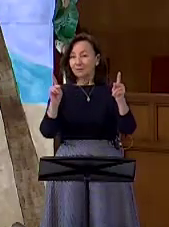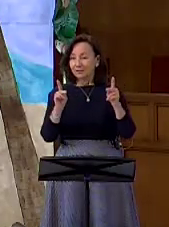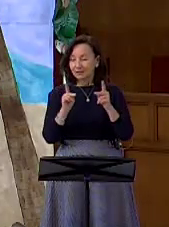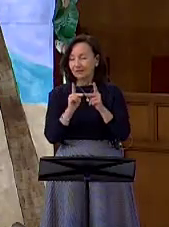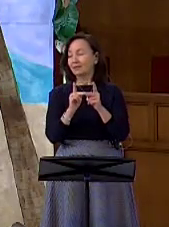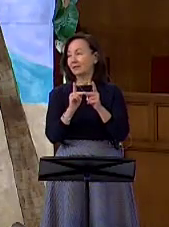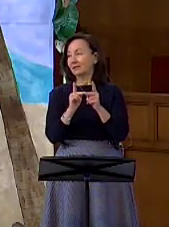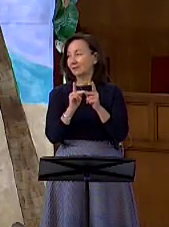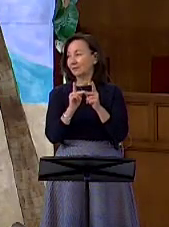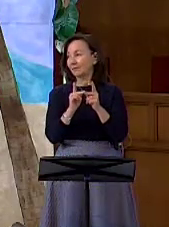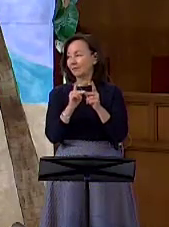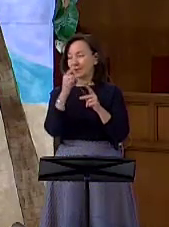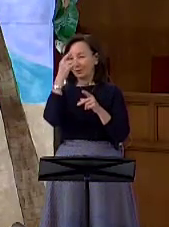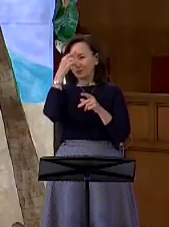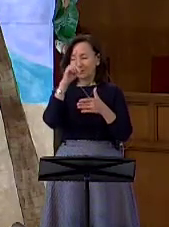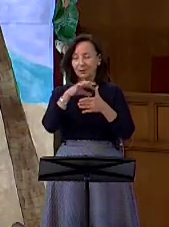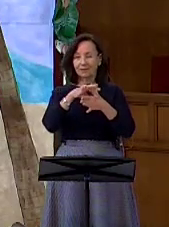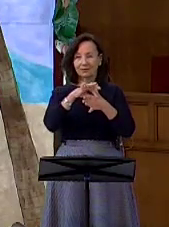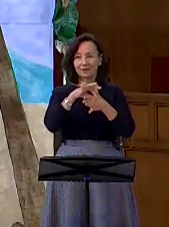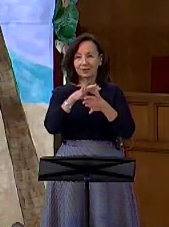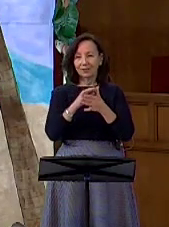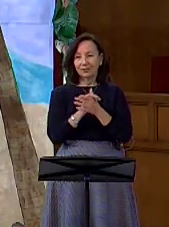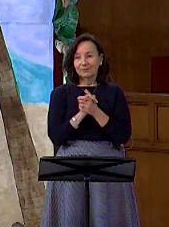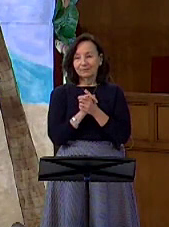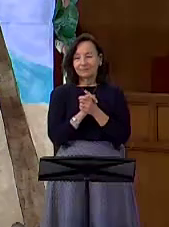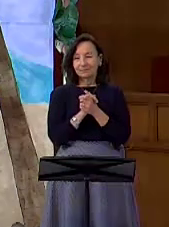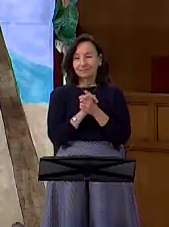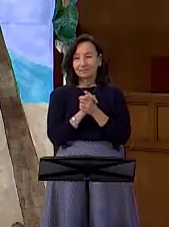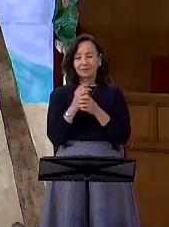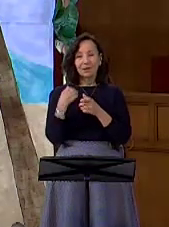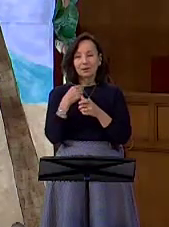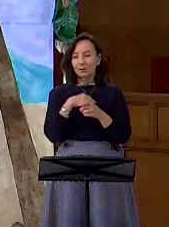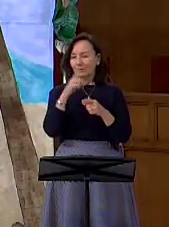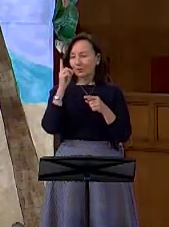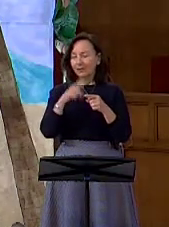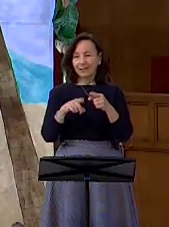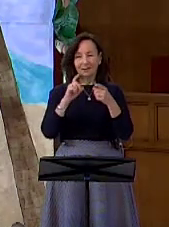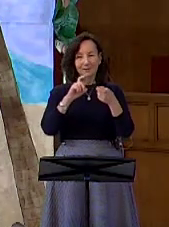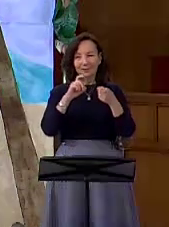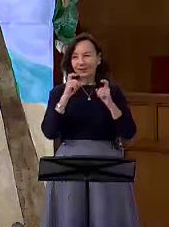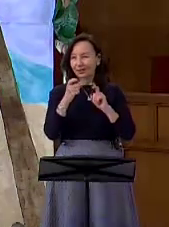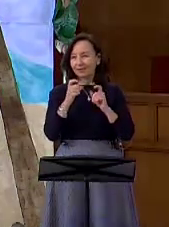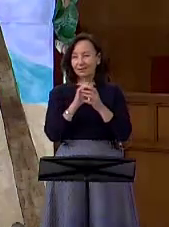no more room for the flesh. We cannot be changed